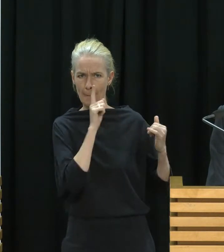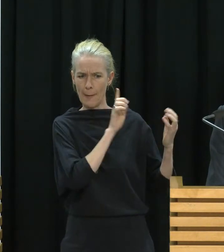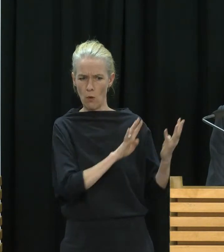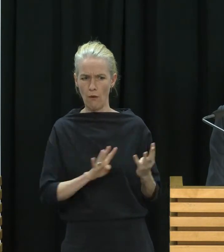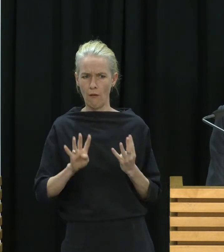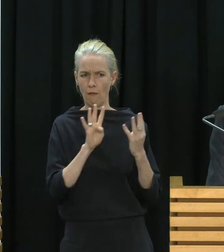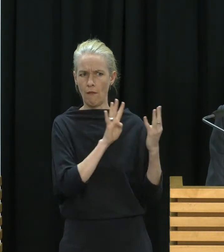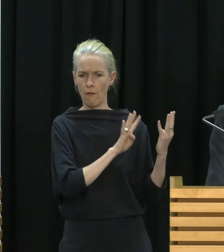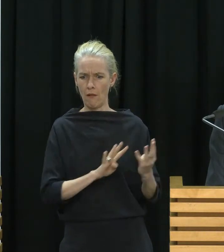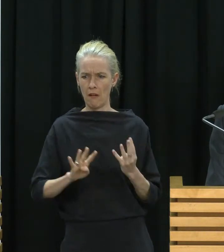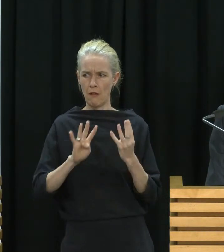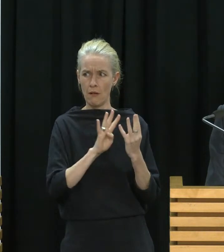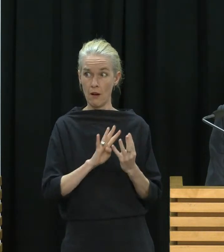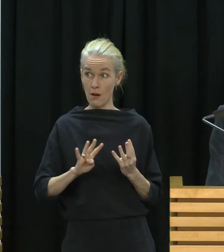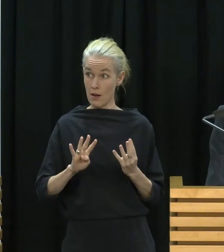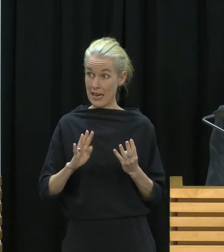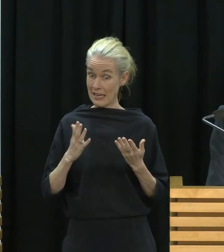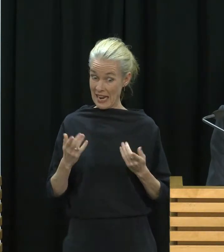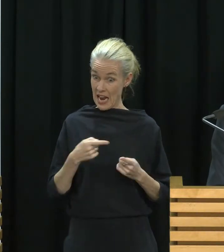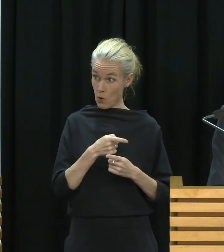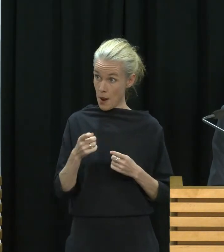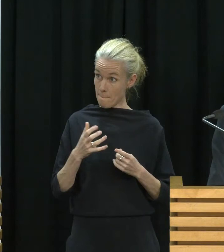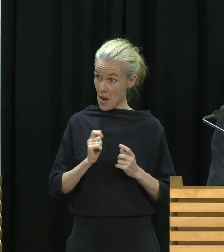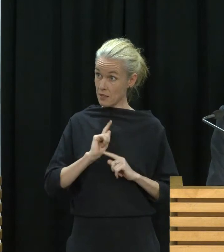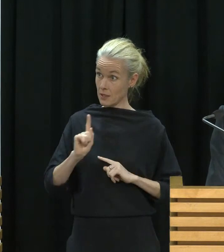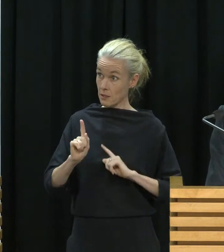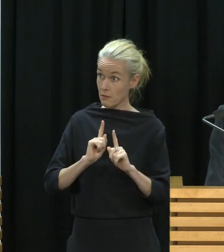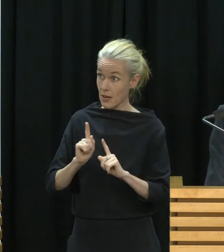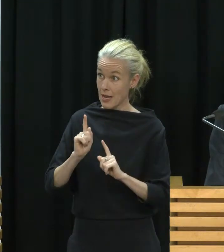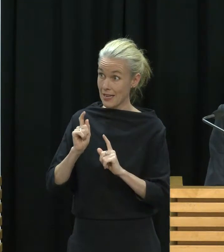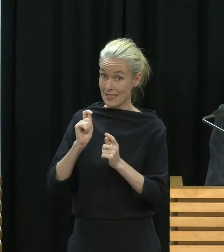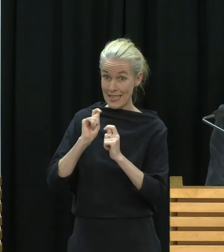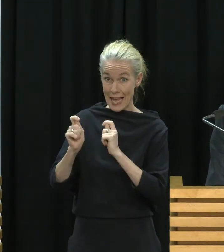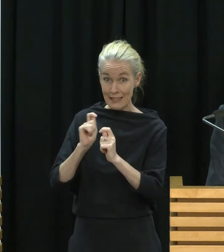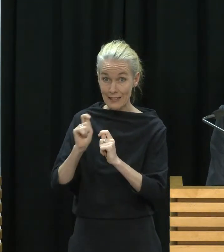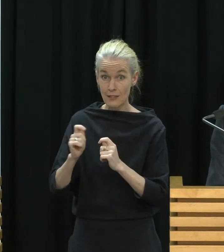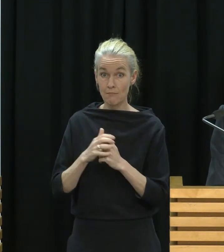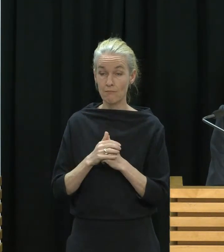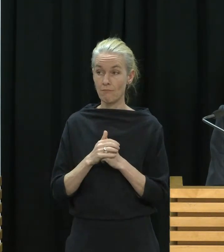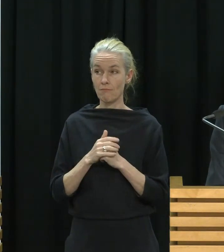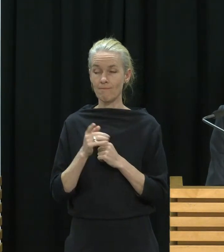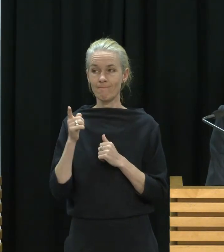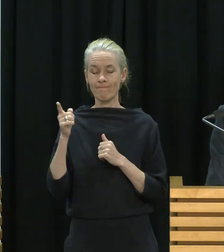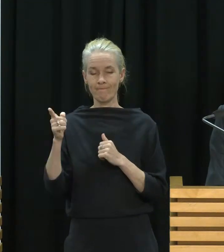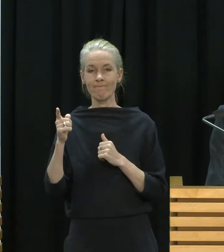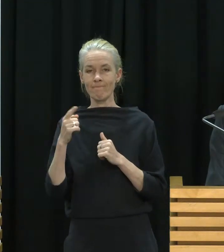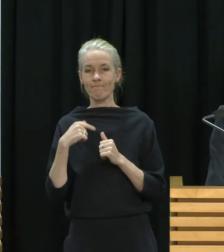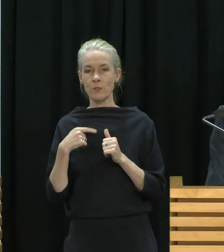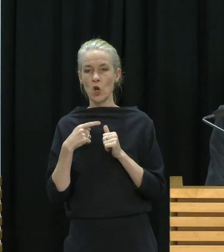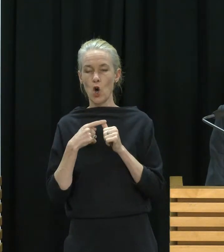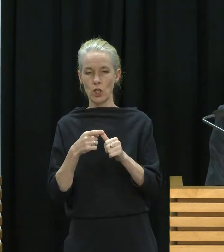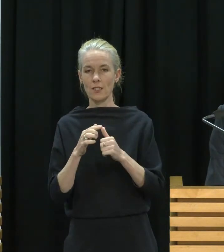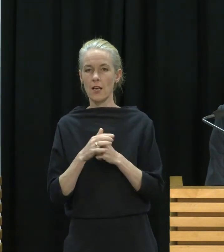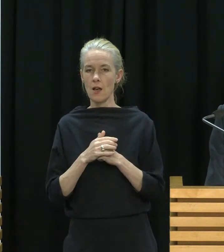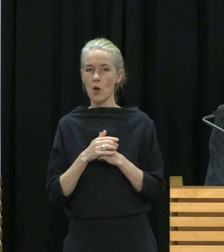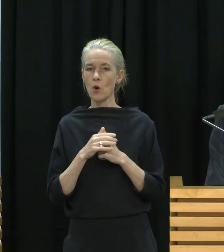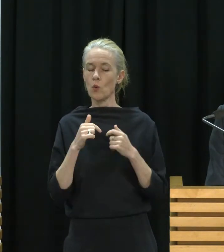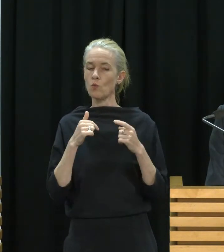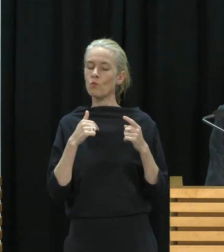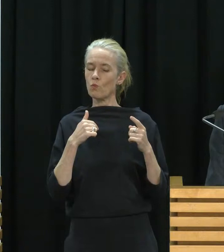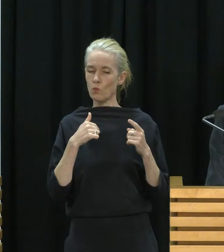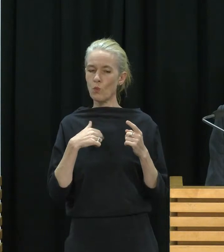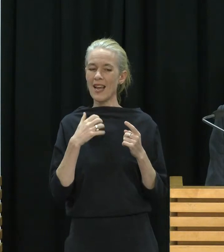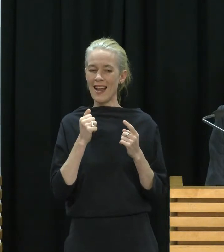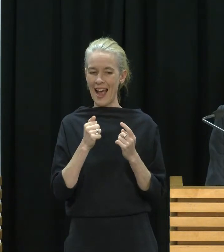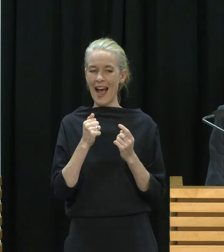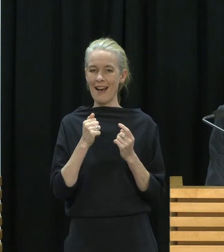them getting tests here? So we do have requirements in place for people who have been in Sydney at locations of interest before